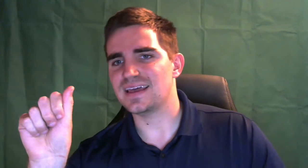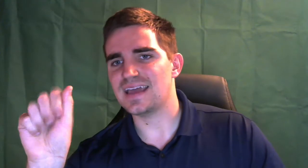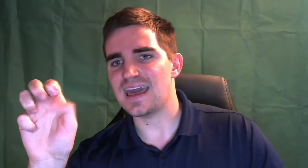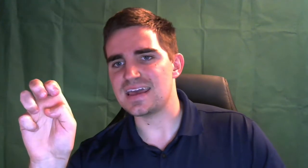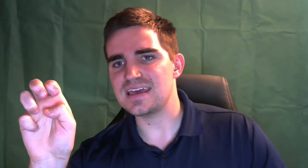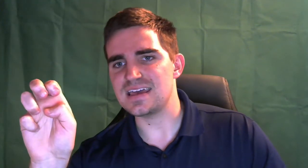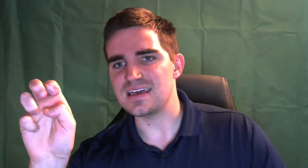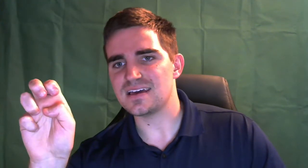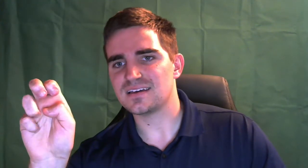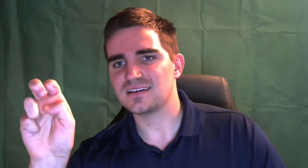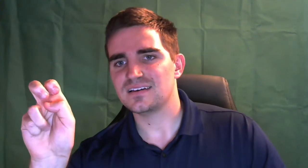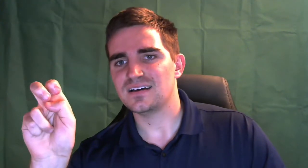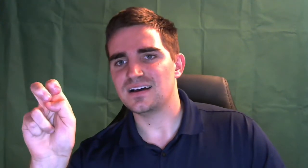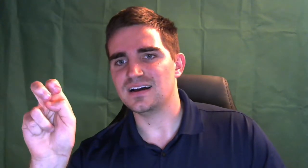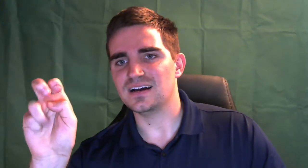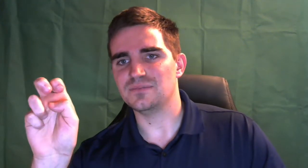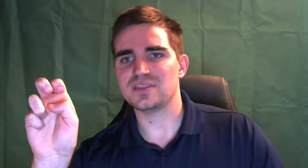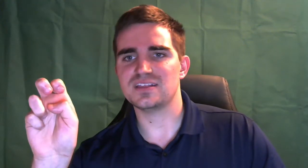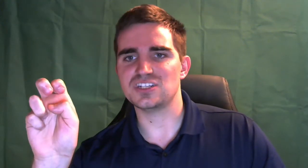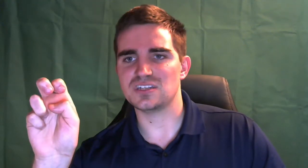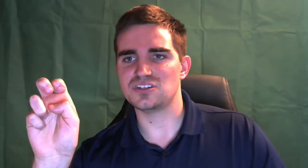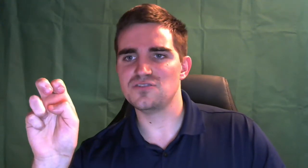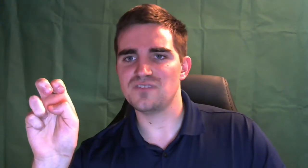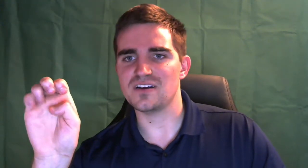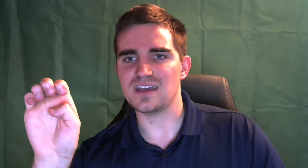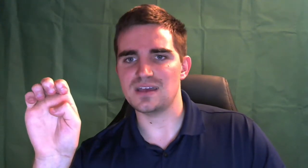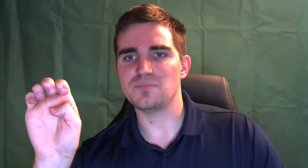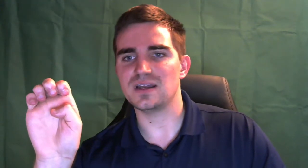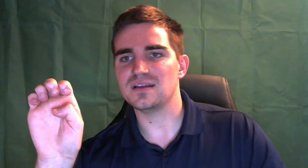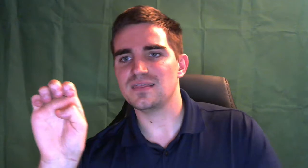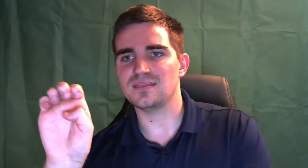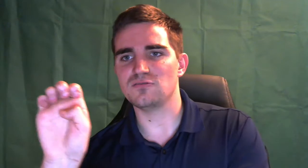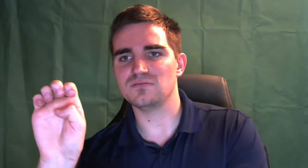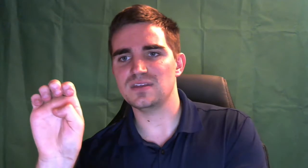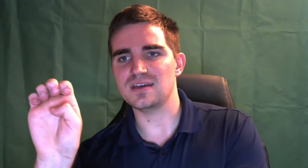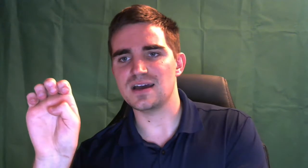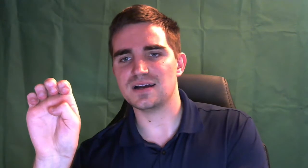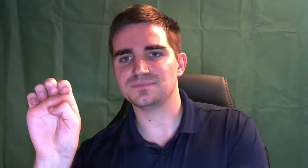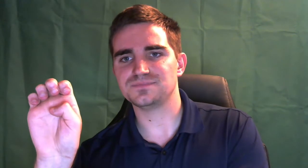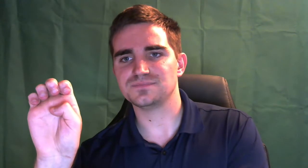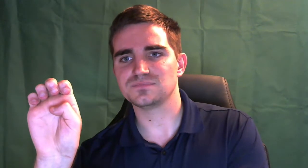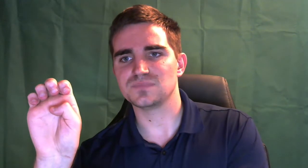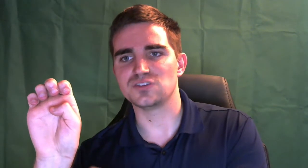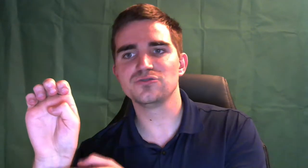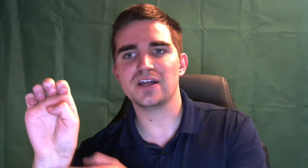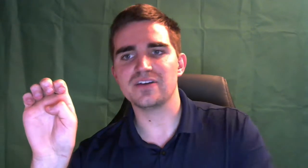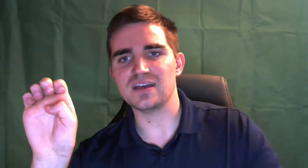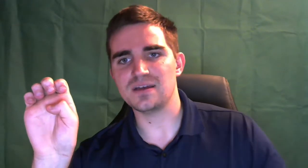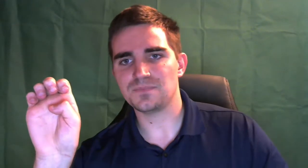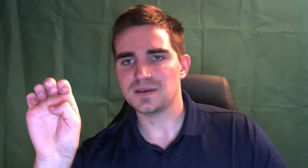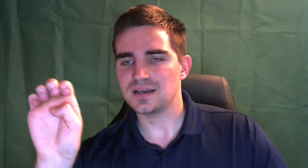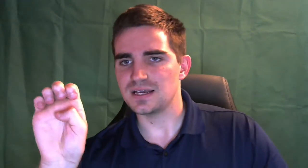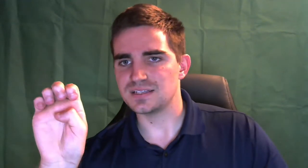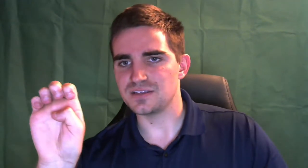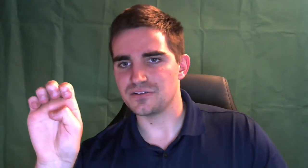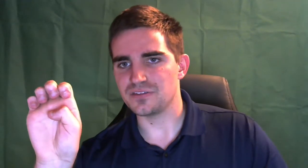a E with just a two-finger E, but the true letter E is either this